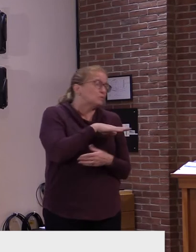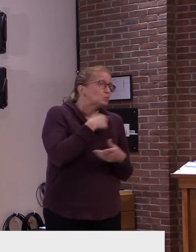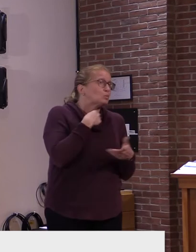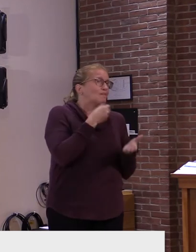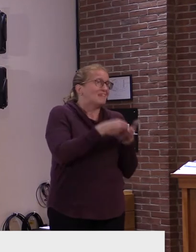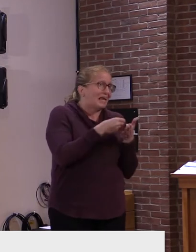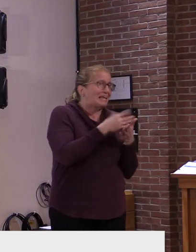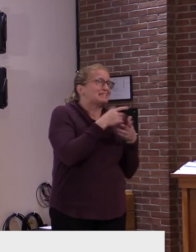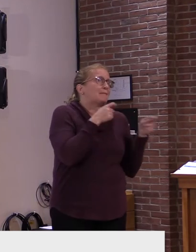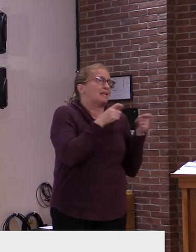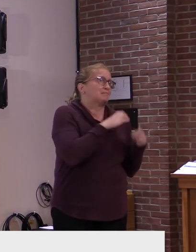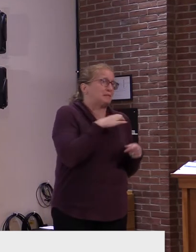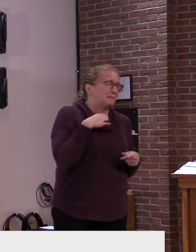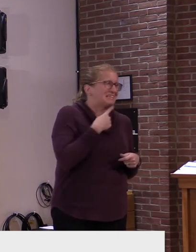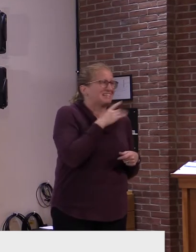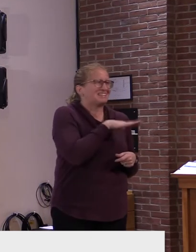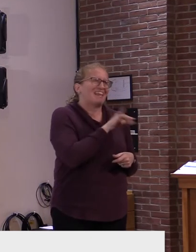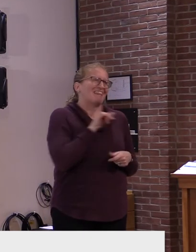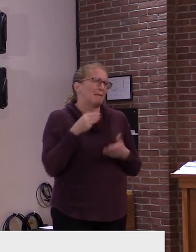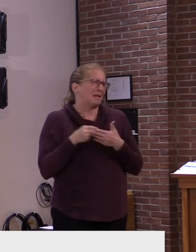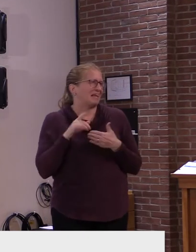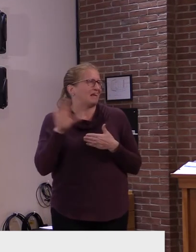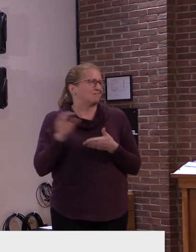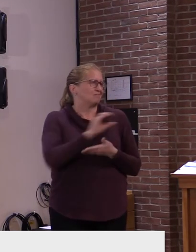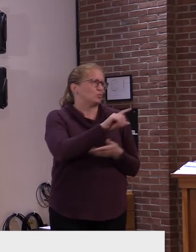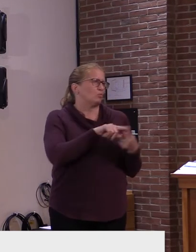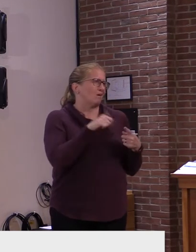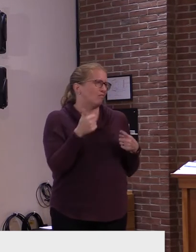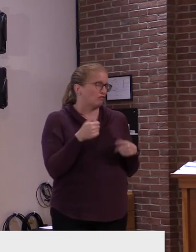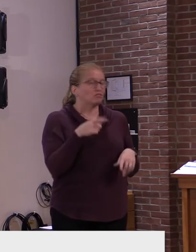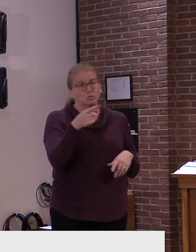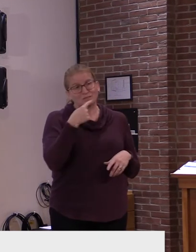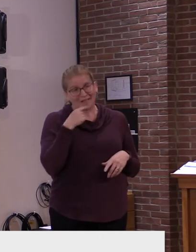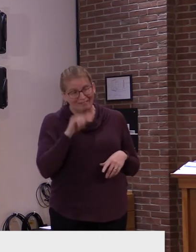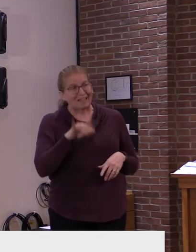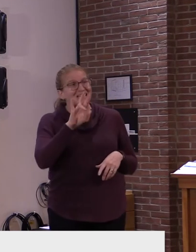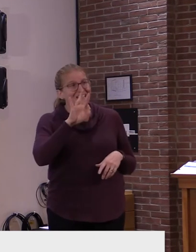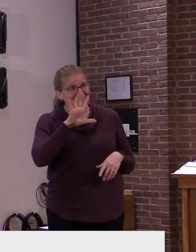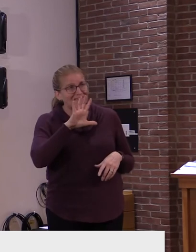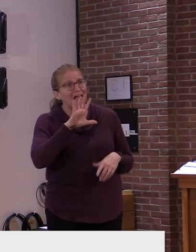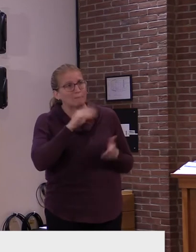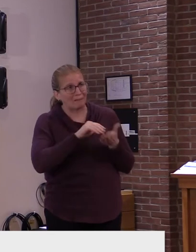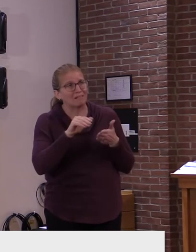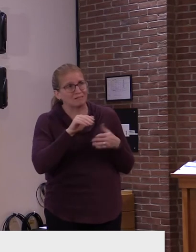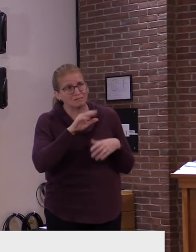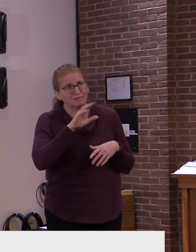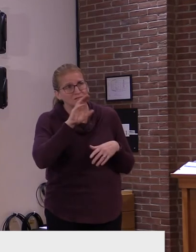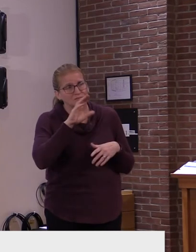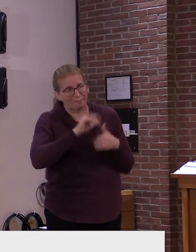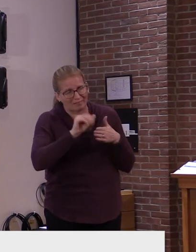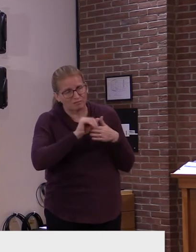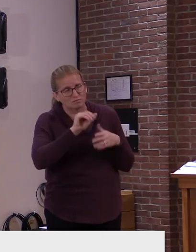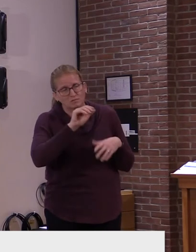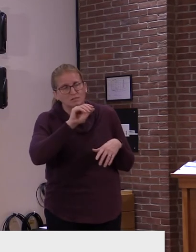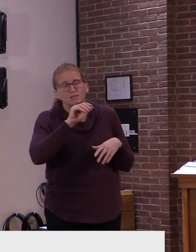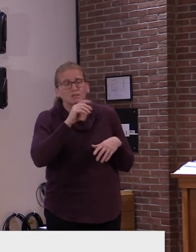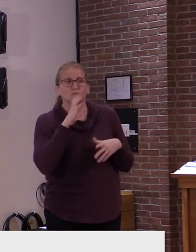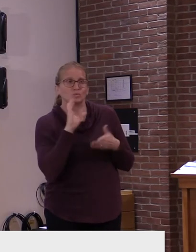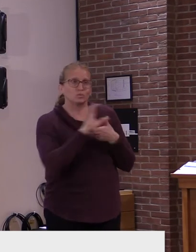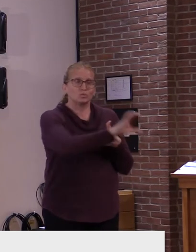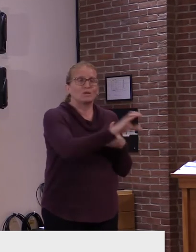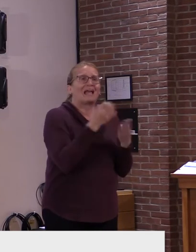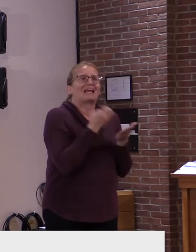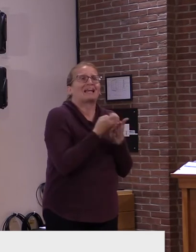it's been reallocated the 75 million dollars to uh economic recovery which i think everybody